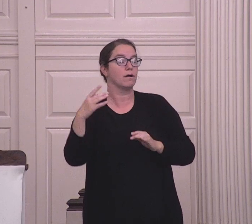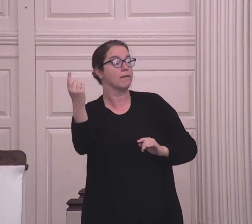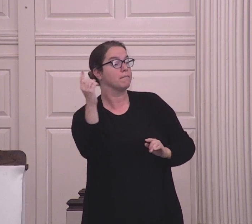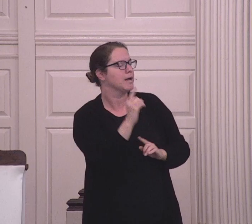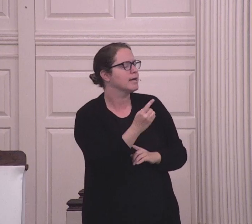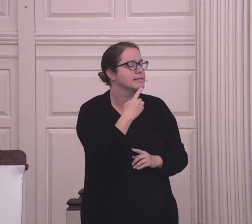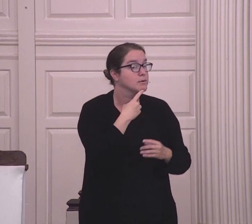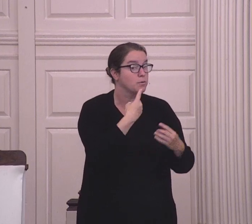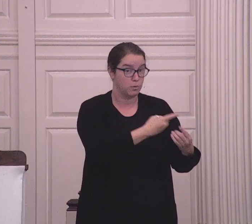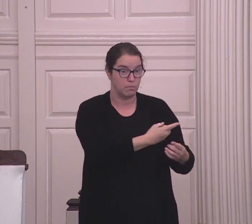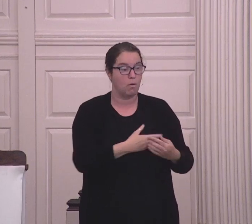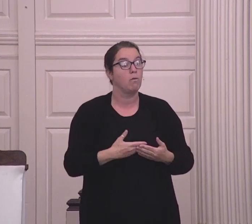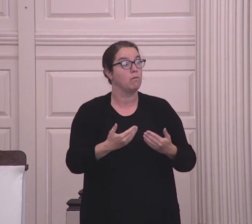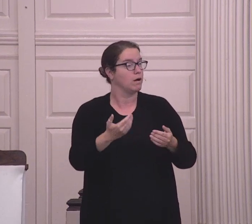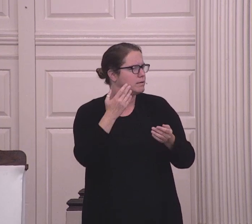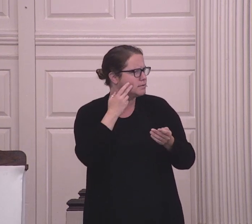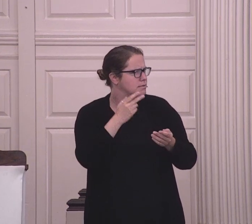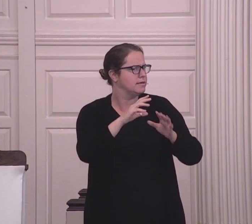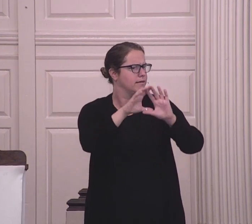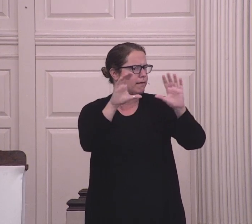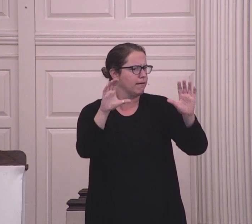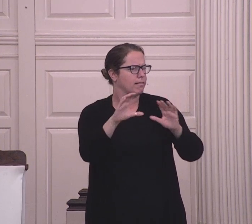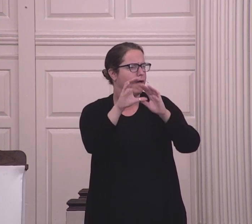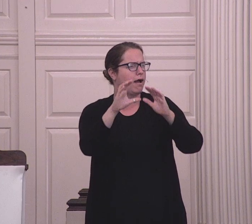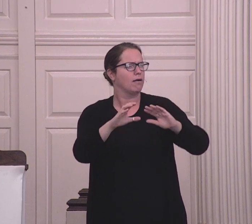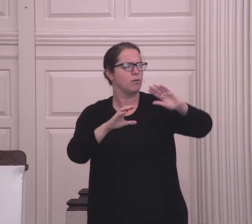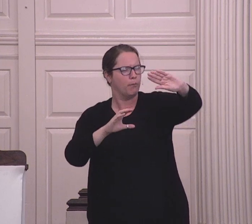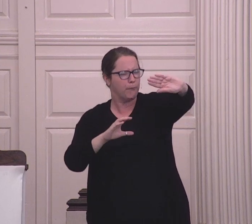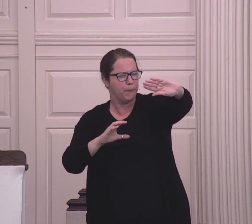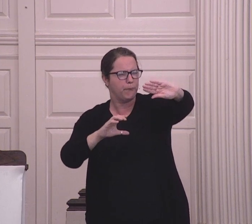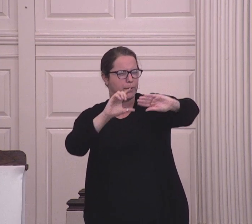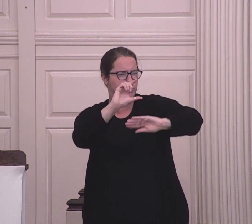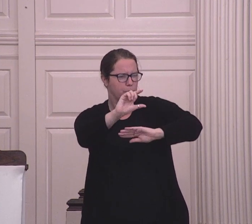as a man's hand rising from the sea."